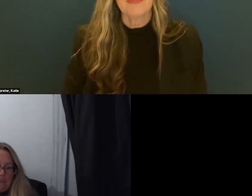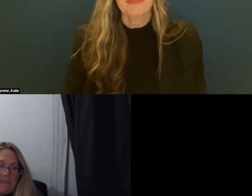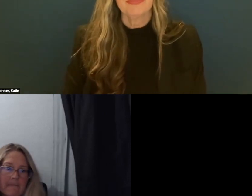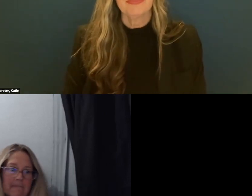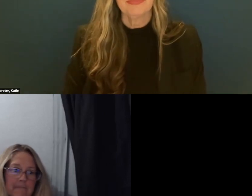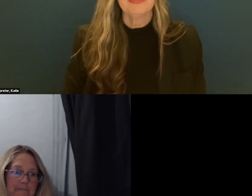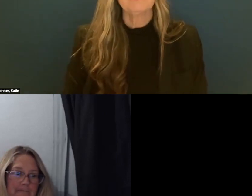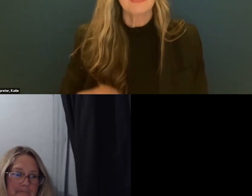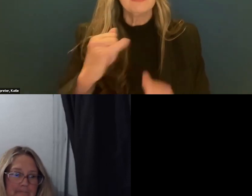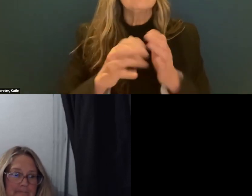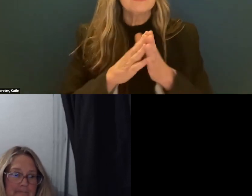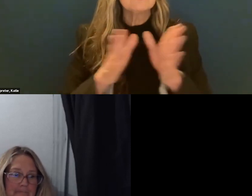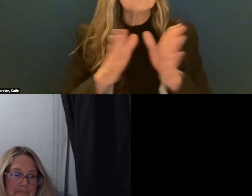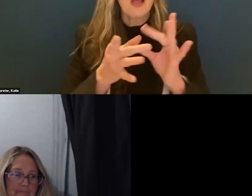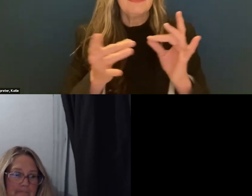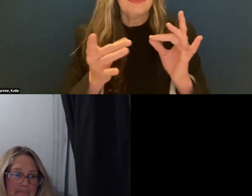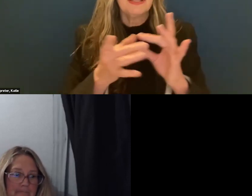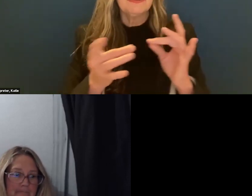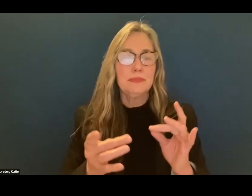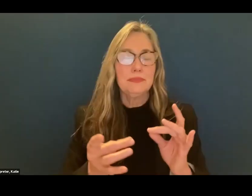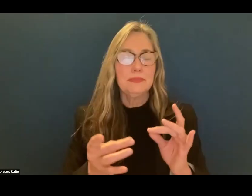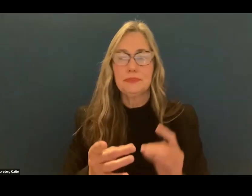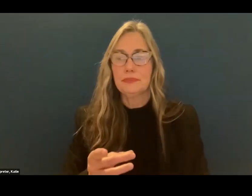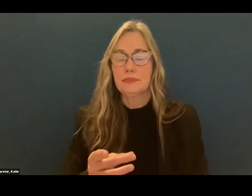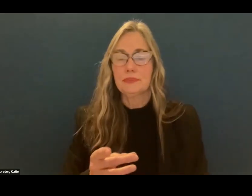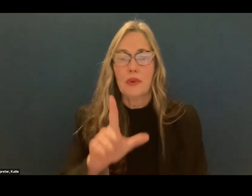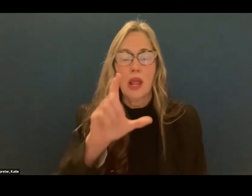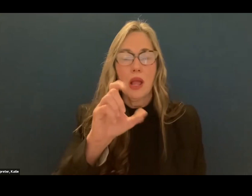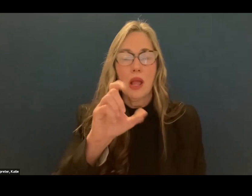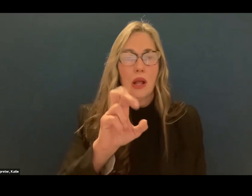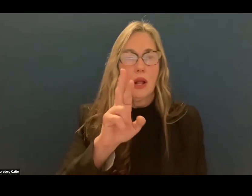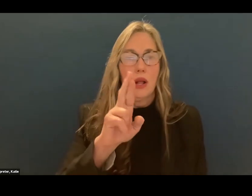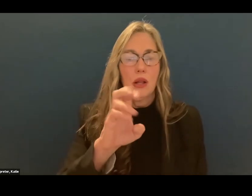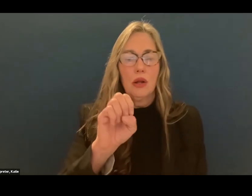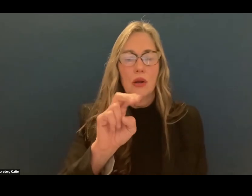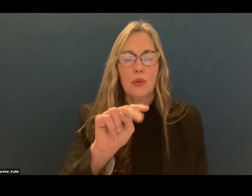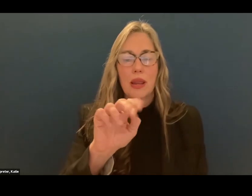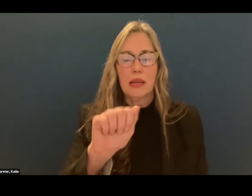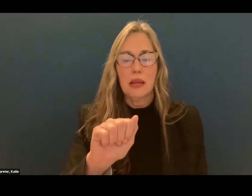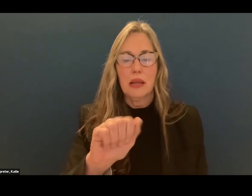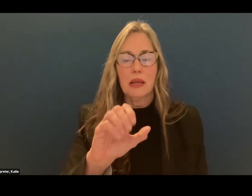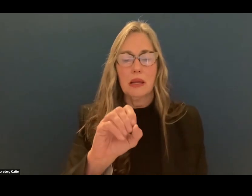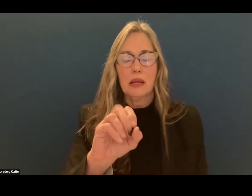And our last public commenter on this item, Lorena Ortiz.